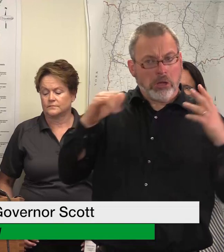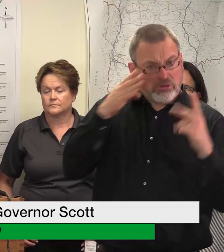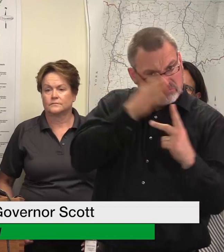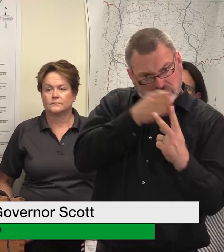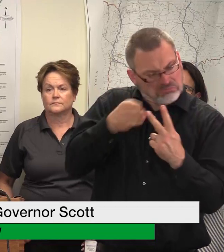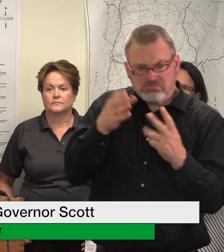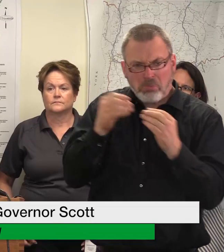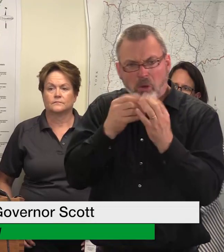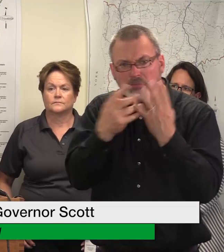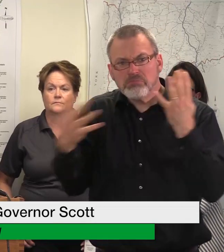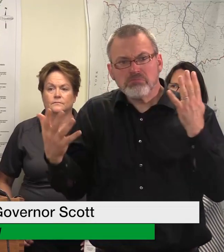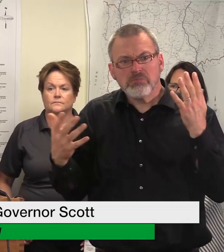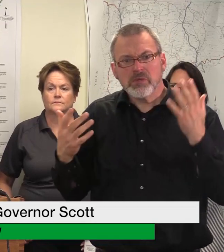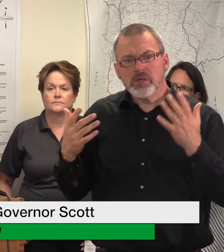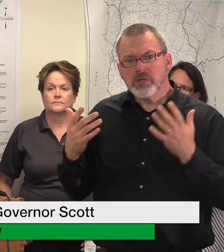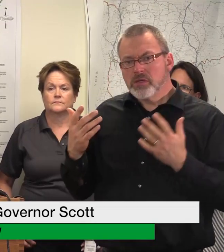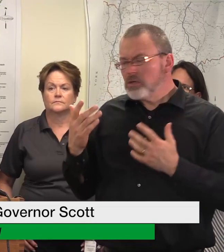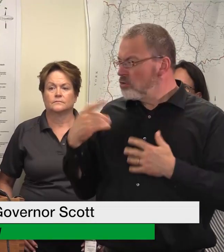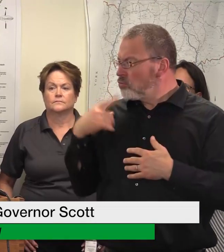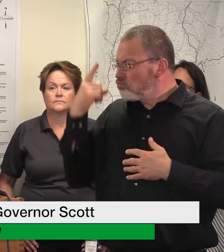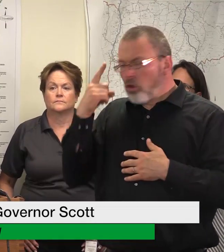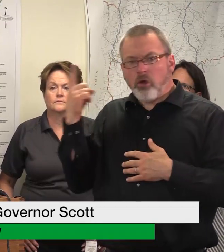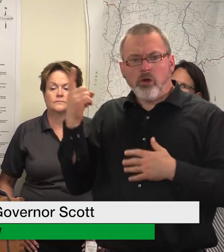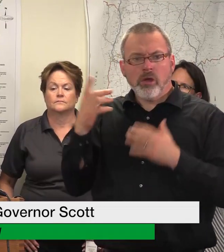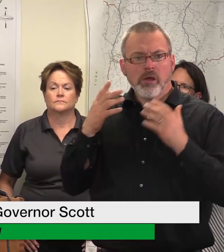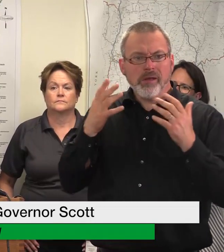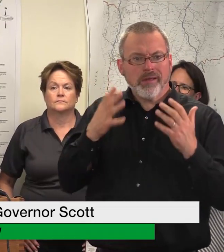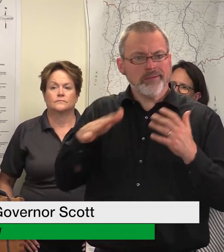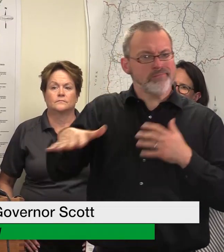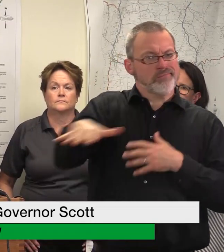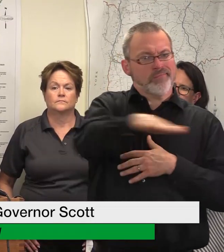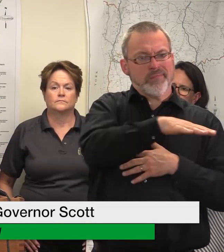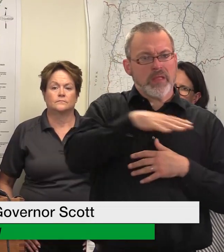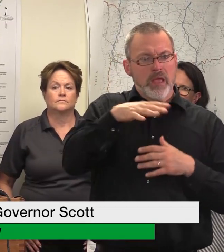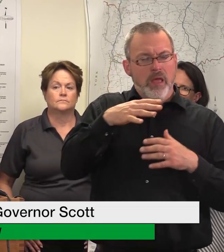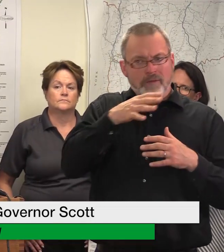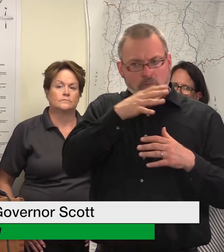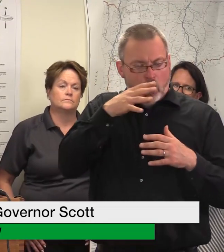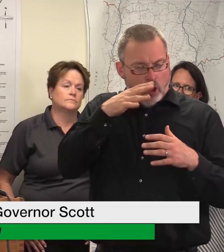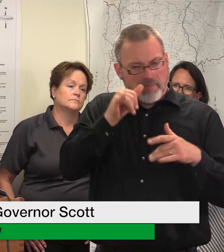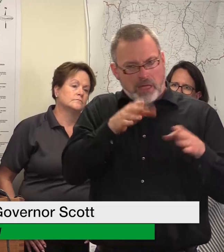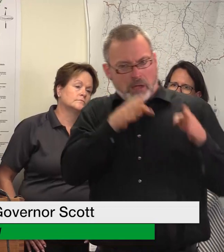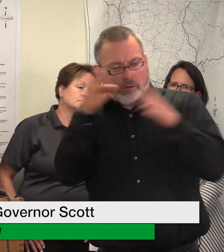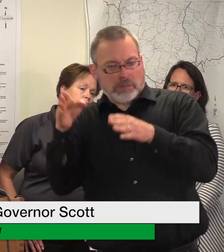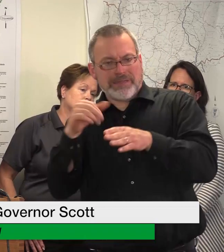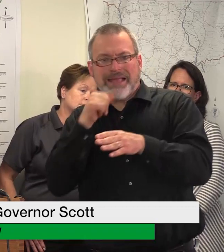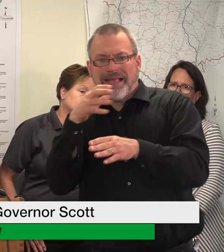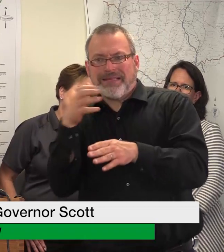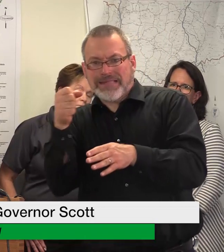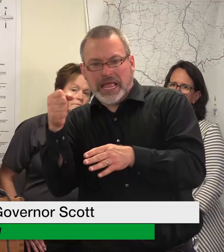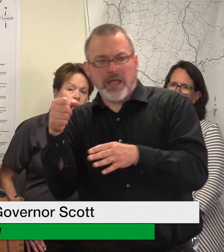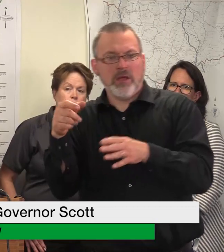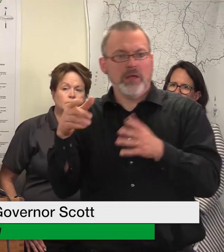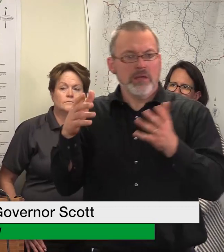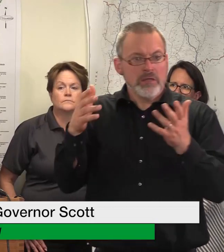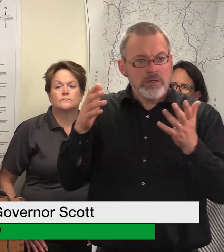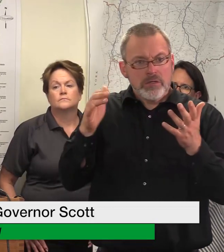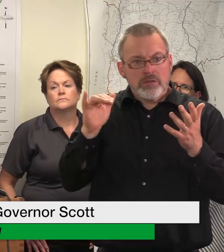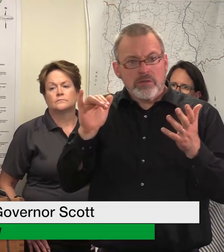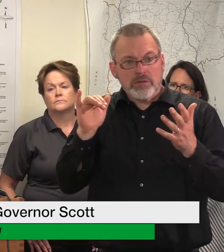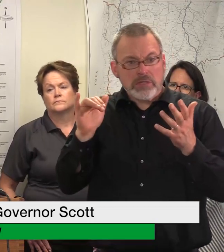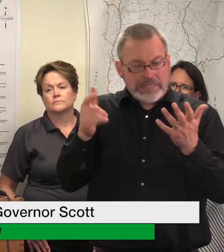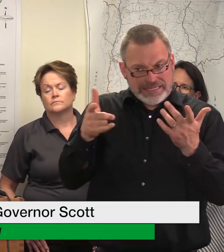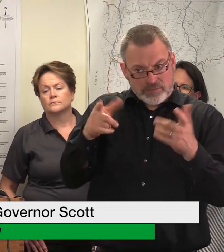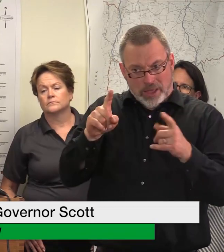your farm fared or how your understanding of the other farms in the state that are non-dairy? I think Guy made a really good point that a lot of these farms are in low-lying areas. I mean,